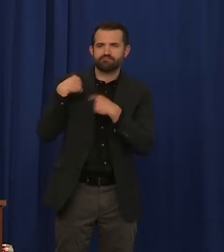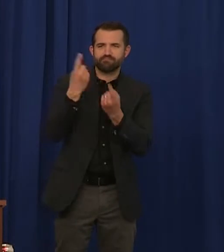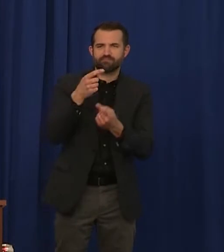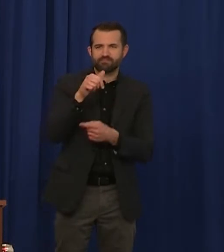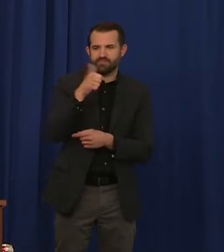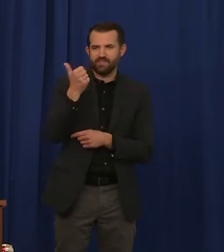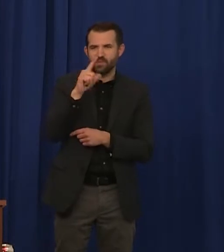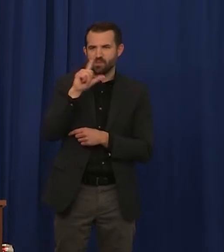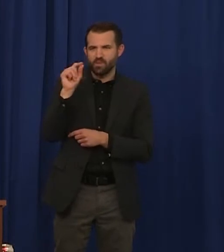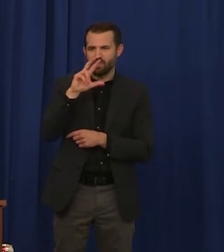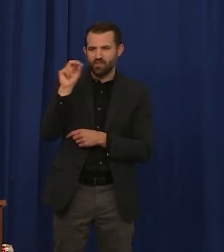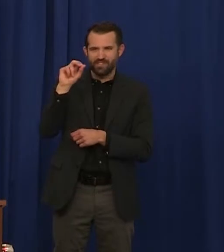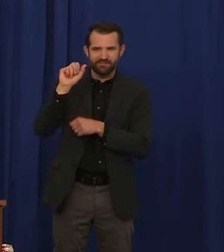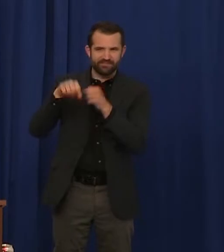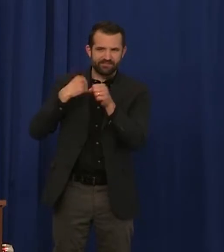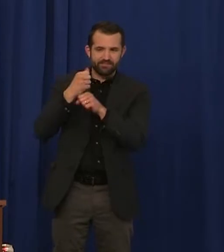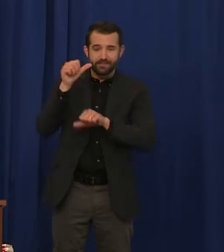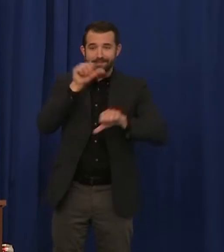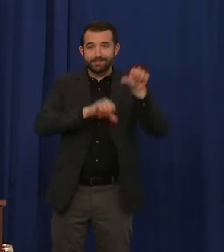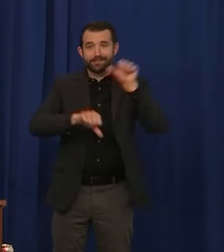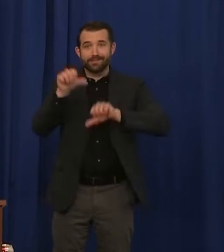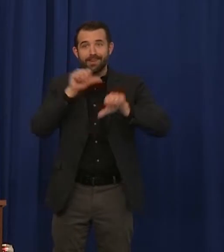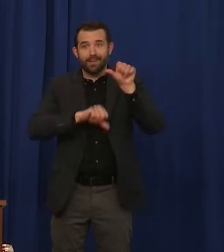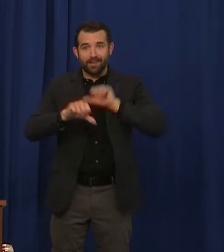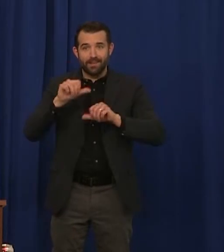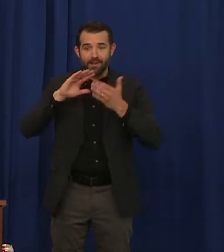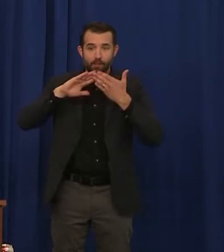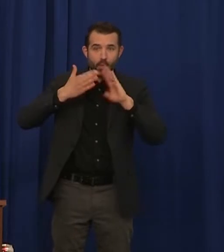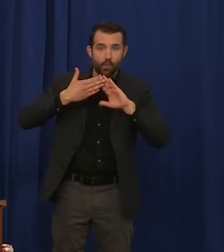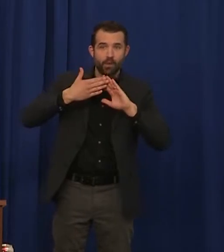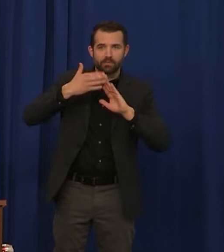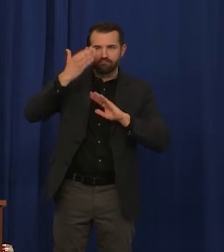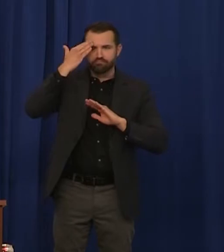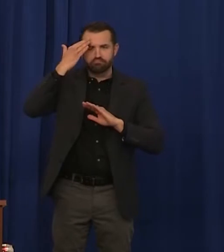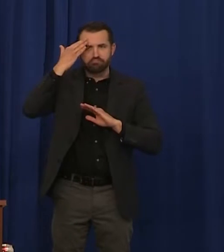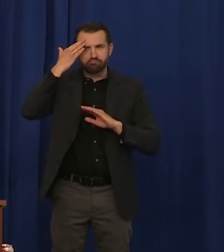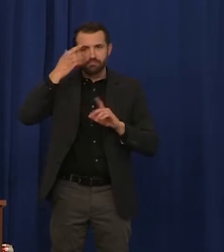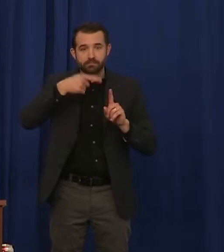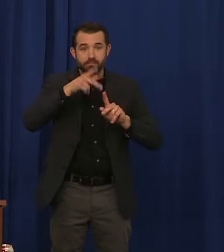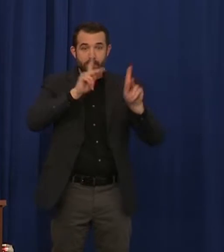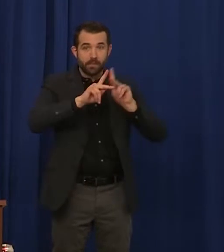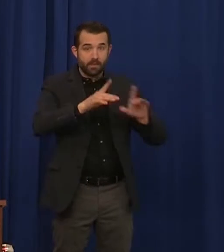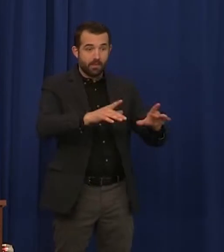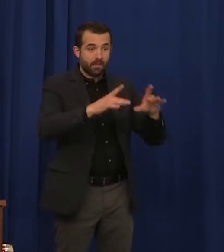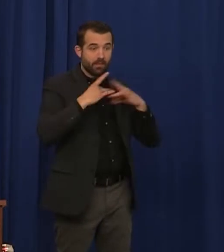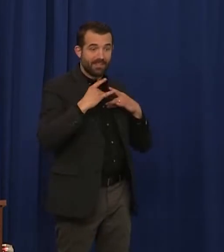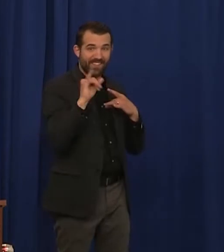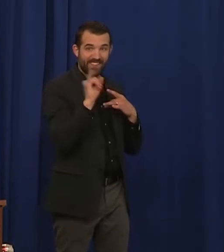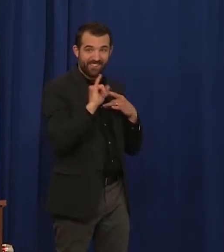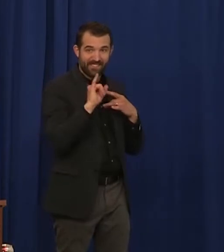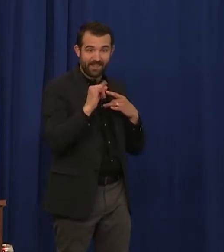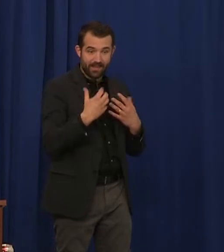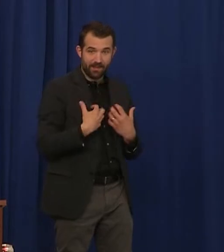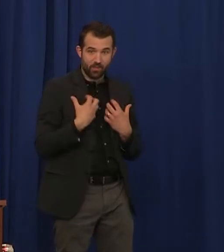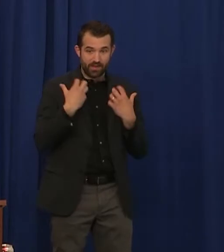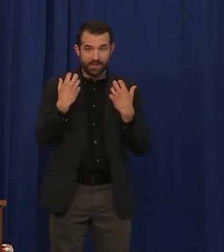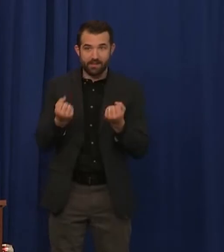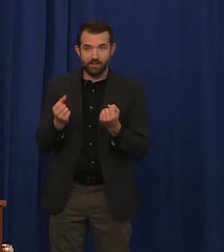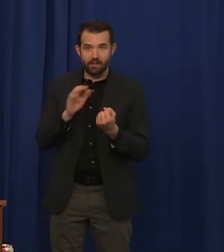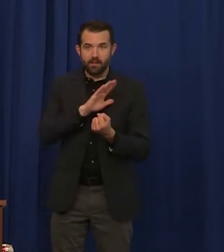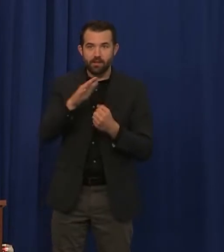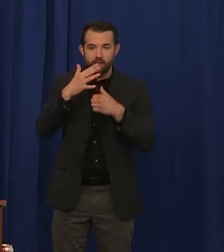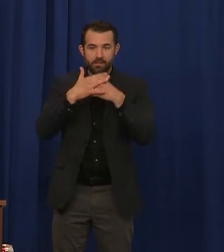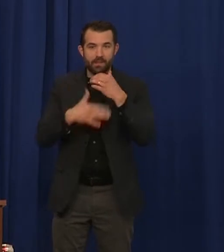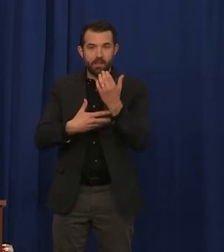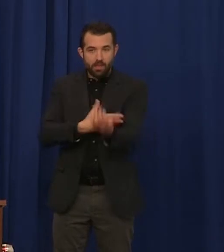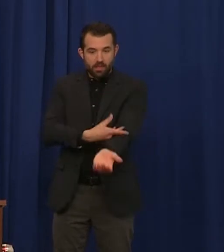that the plasma of individuals who have gotten an infection and have recovered could be used in the treatment for individuals who